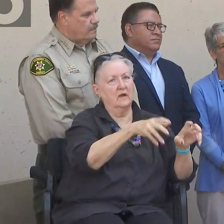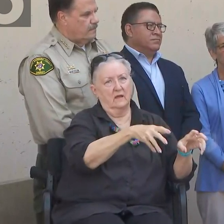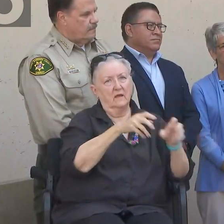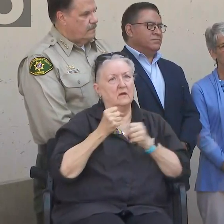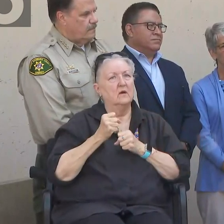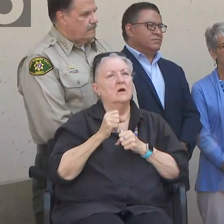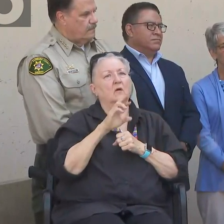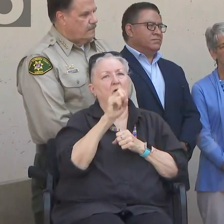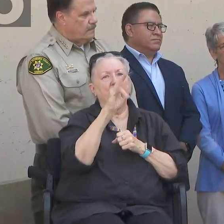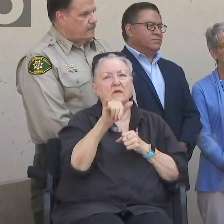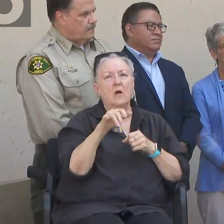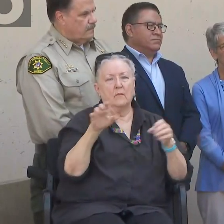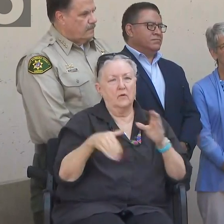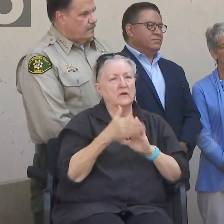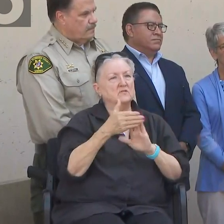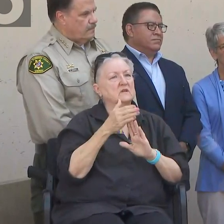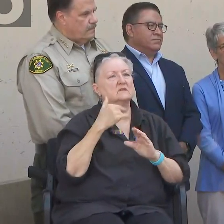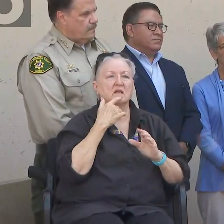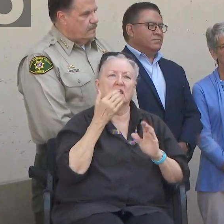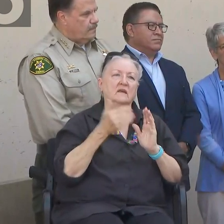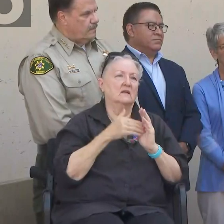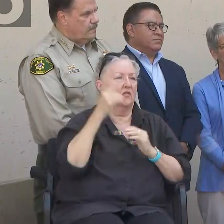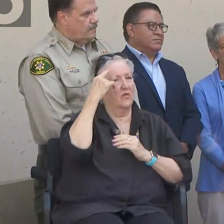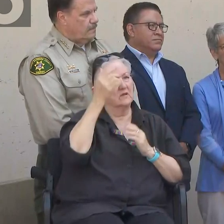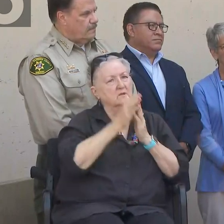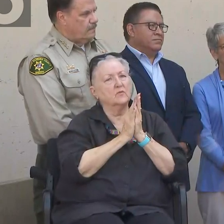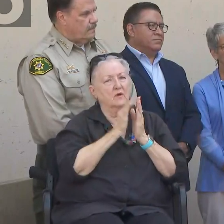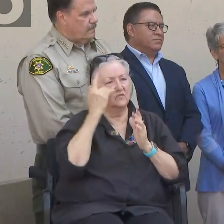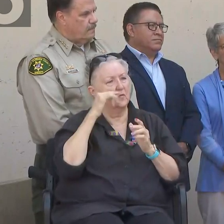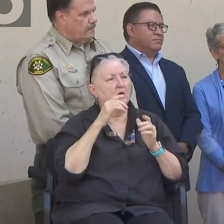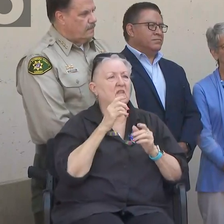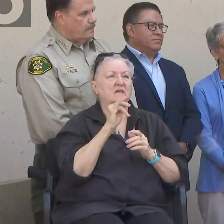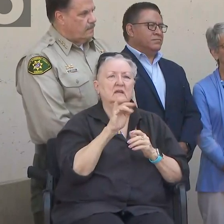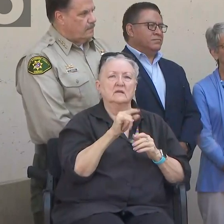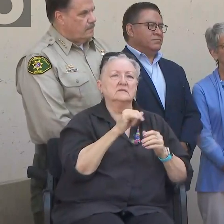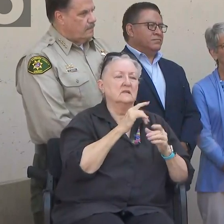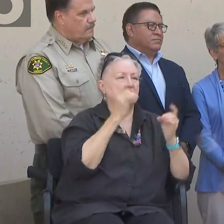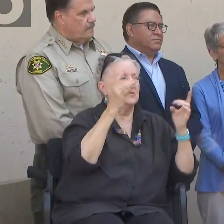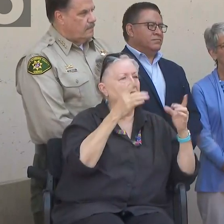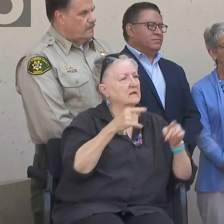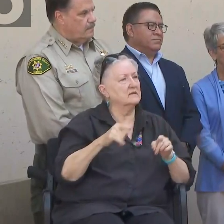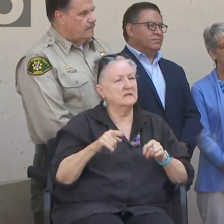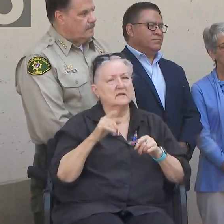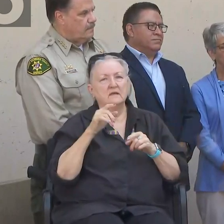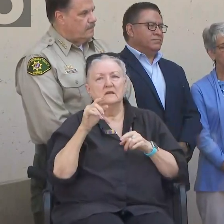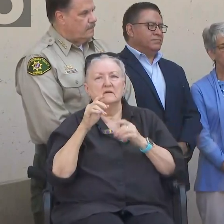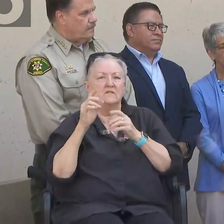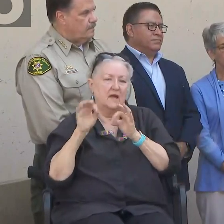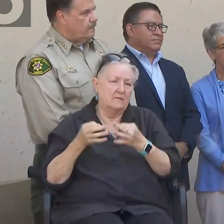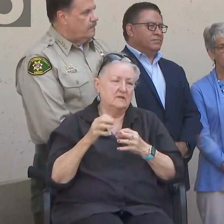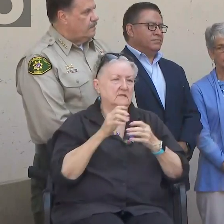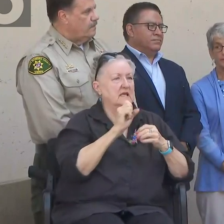reiterate our thoughts and prayers for the victims of this tragic incident, their families, and the Santa Barbara community as a whole.